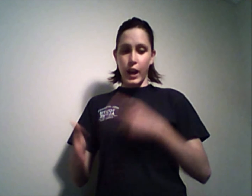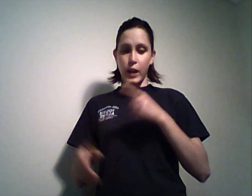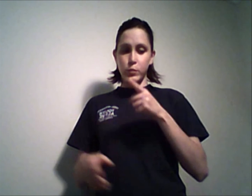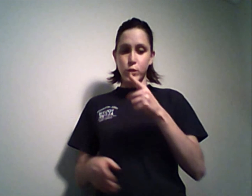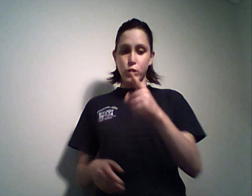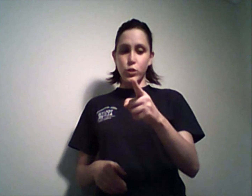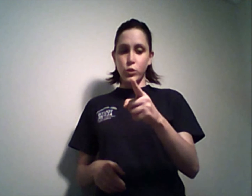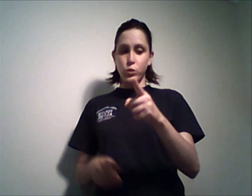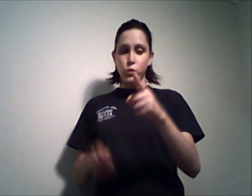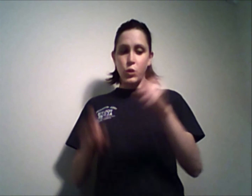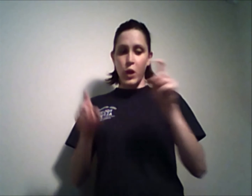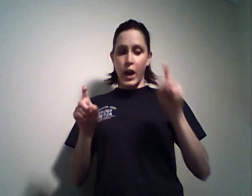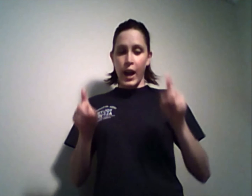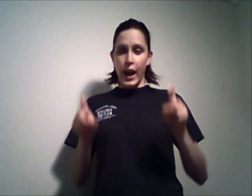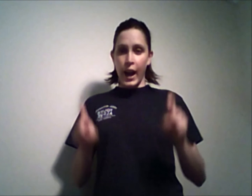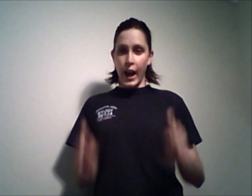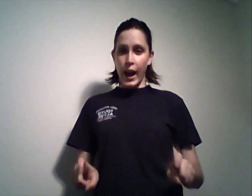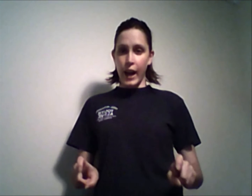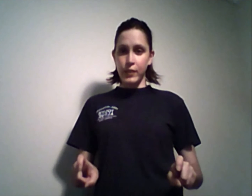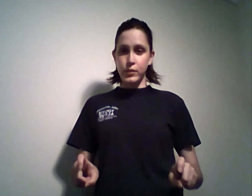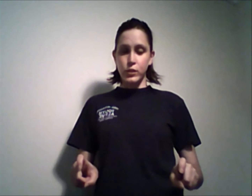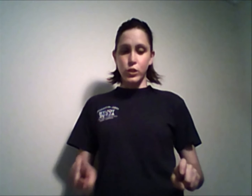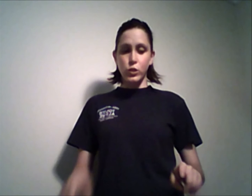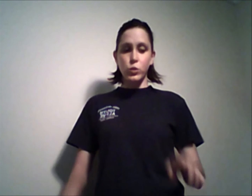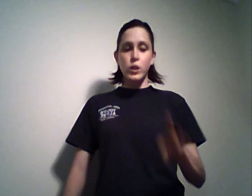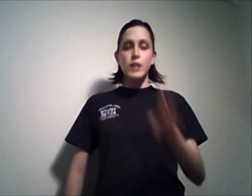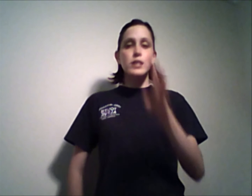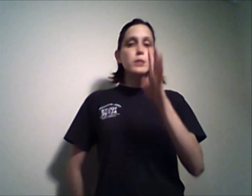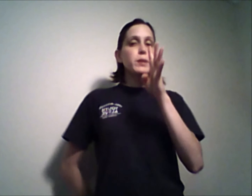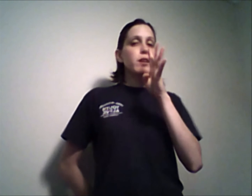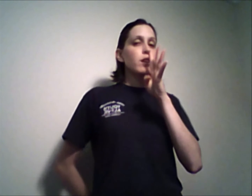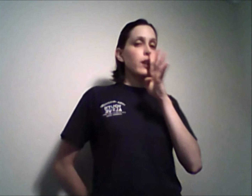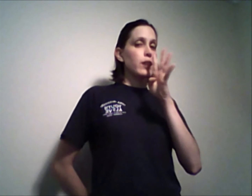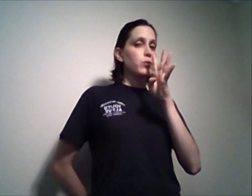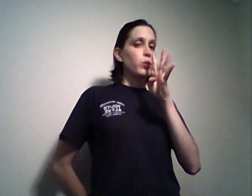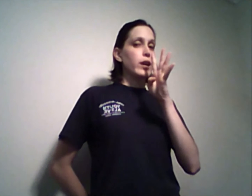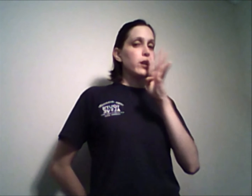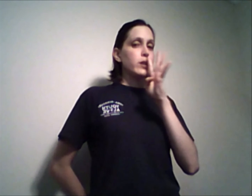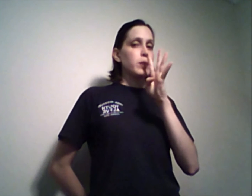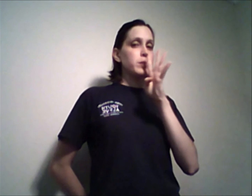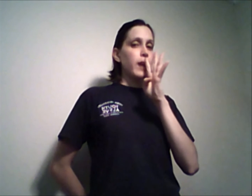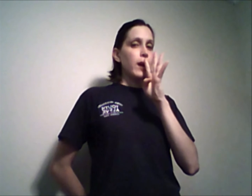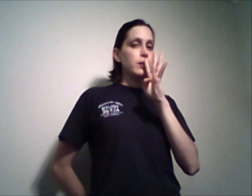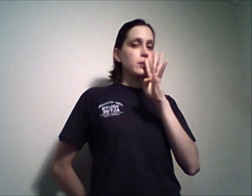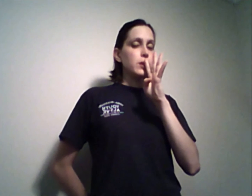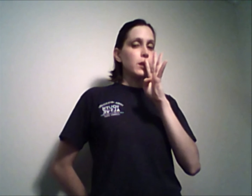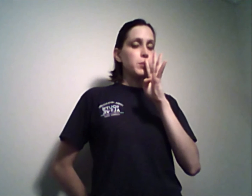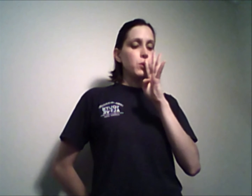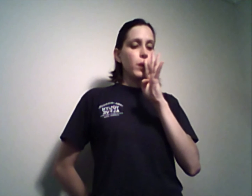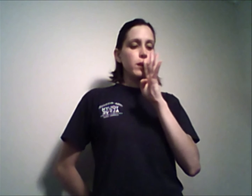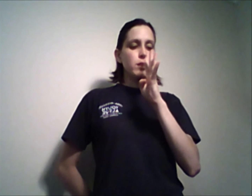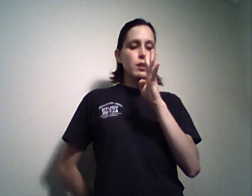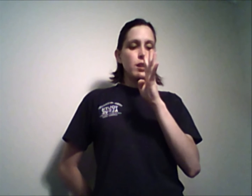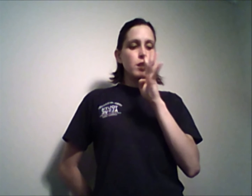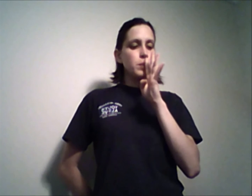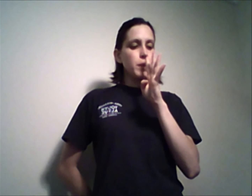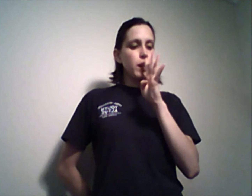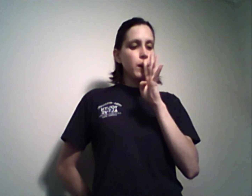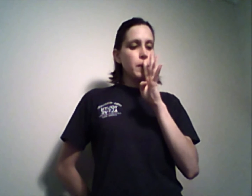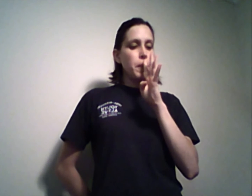Sometimes you have to speak. Again, 4 hand shape, taps the lips twice. Speak